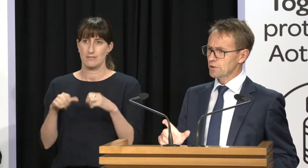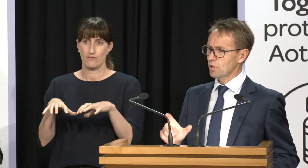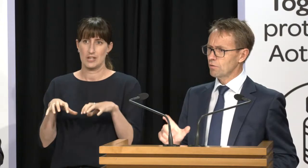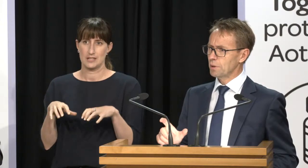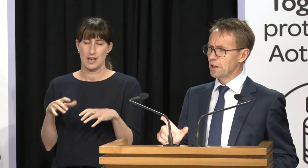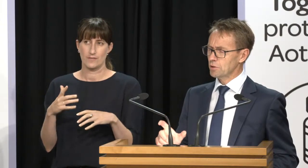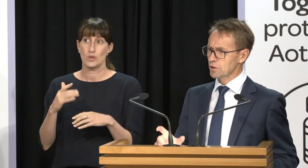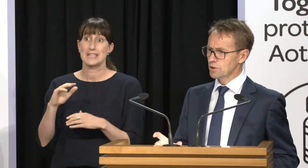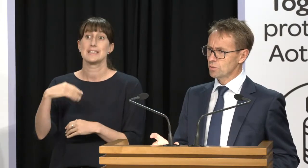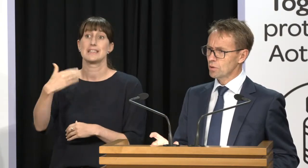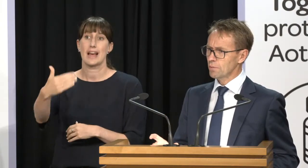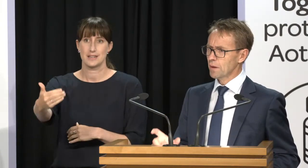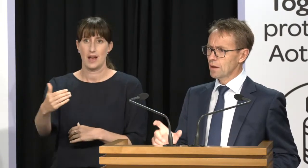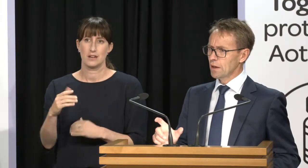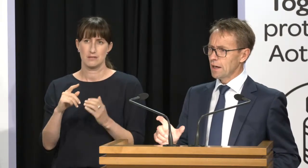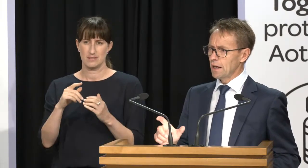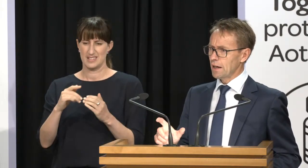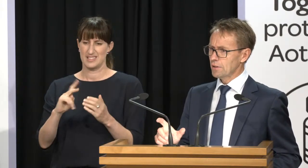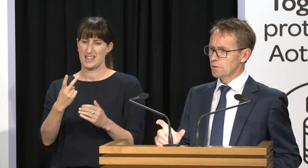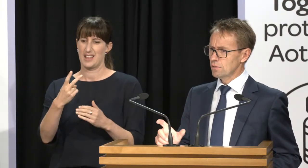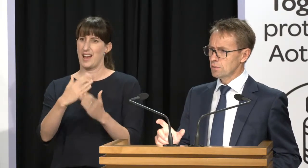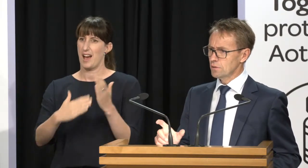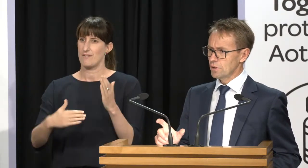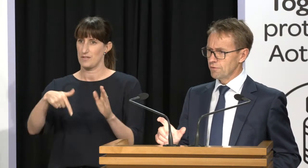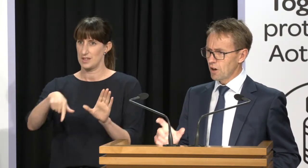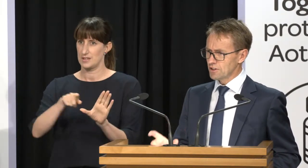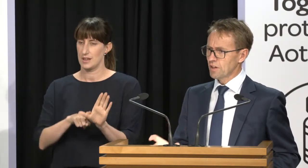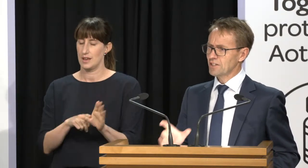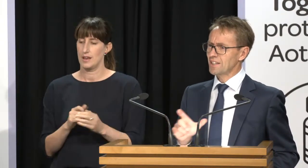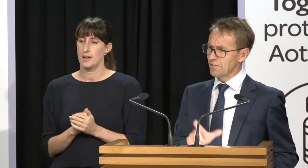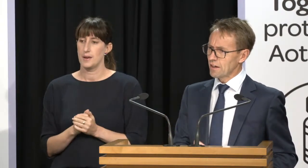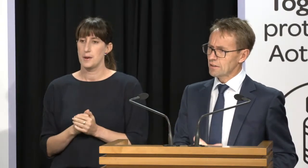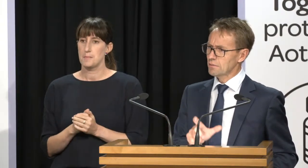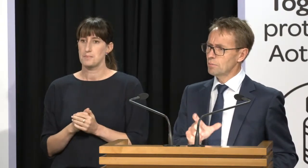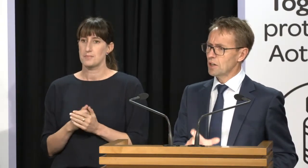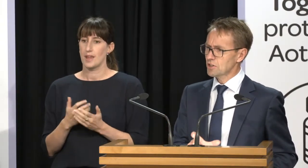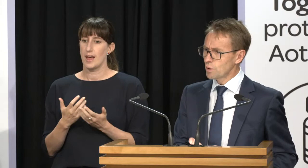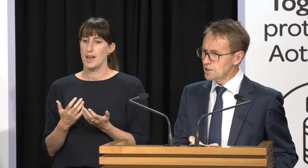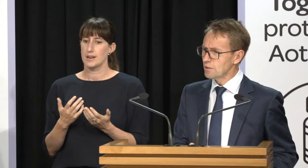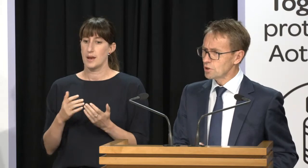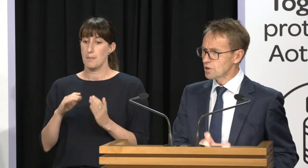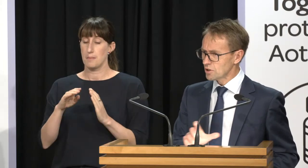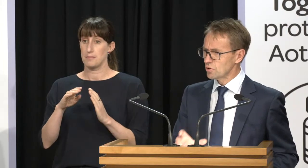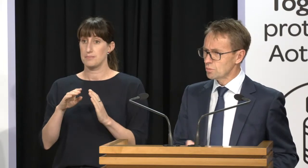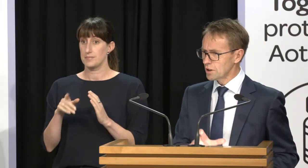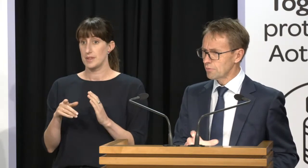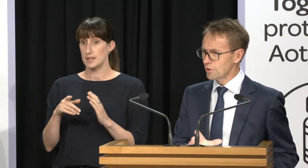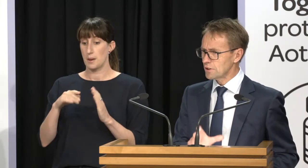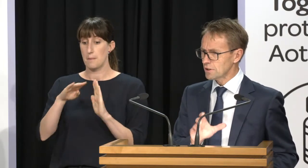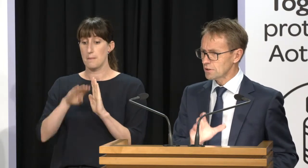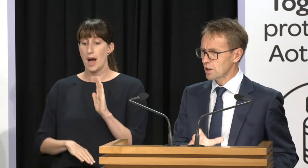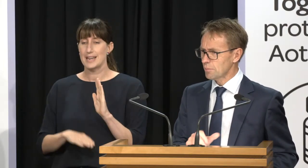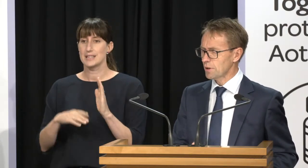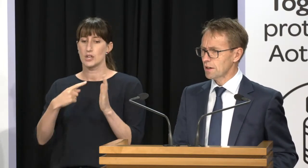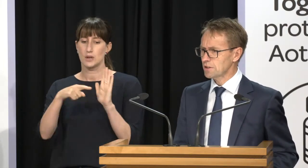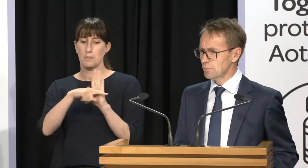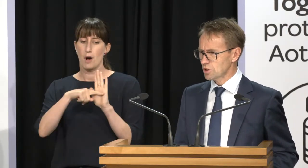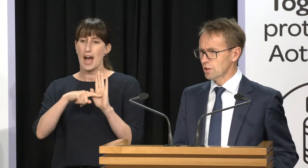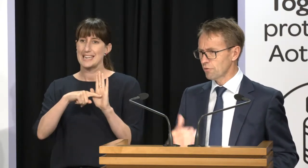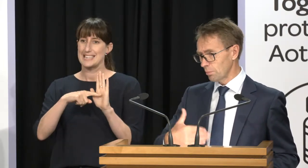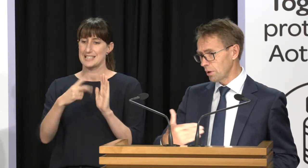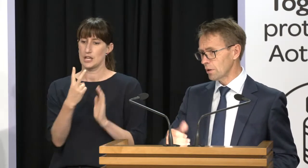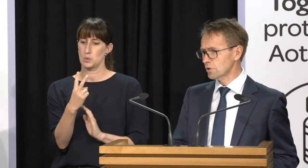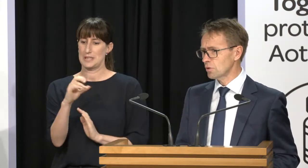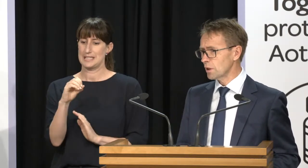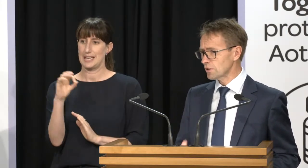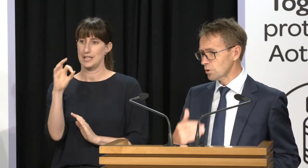impact is of being able to store the Pfizer vaccine at that -20, which is the normal deep freezer type temperature,